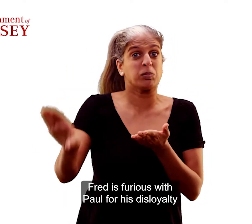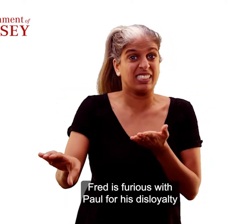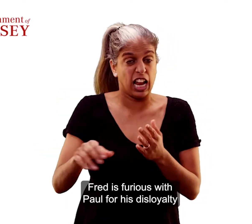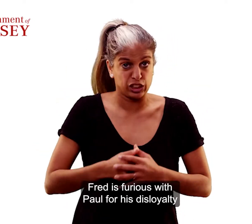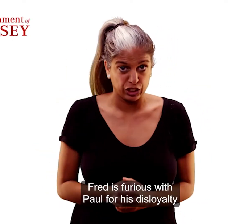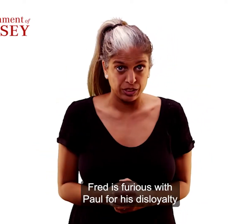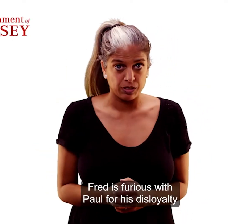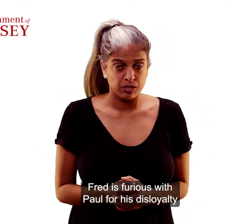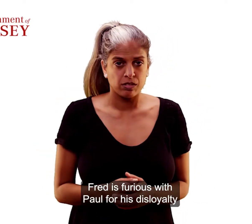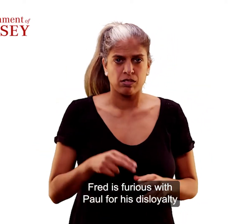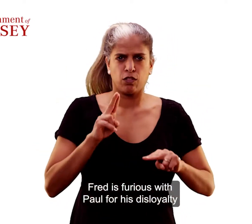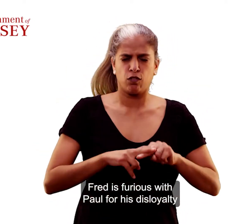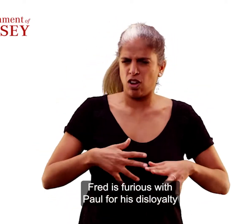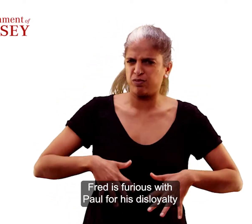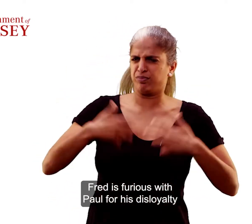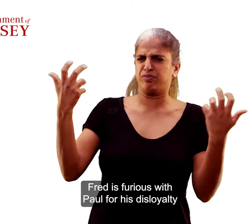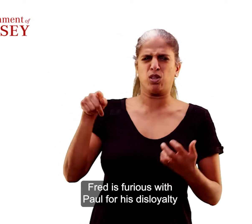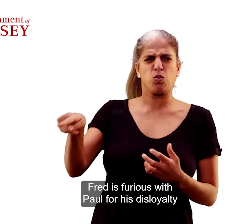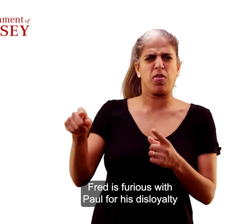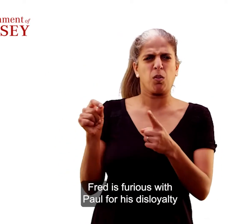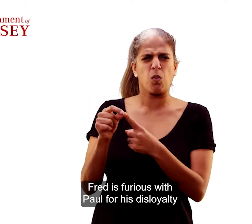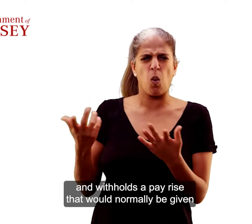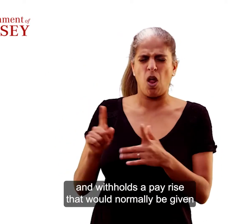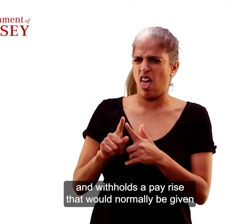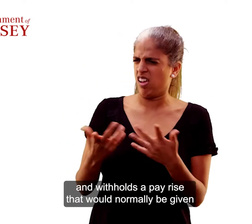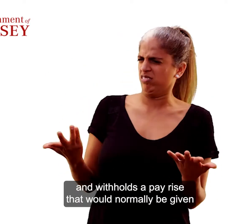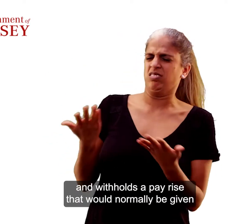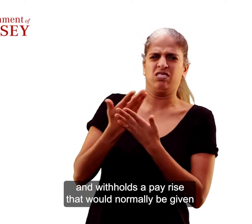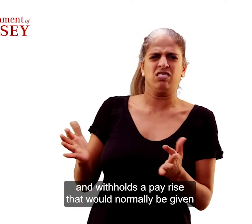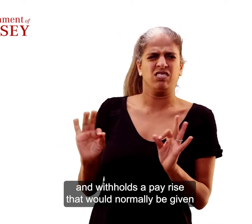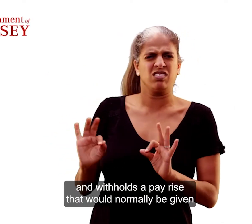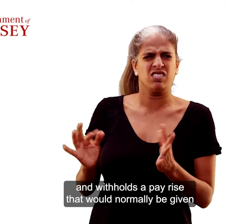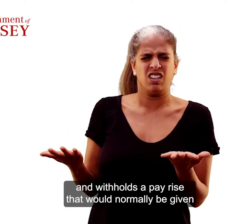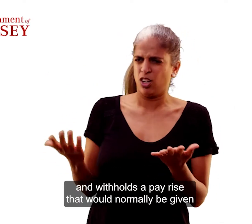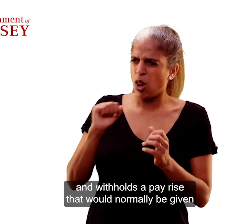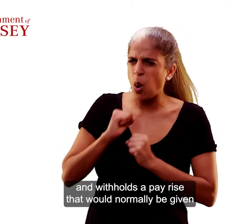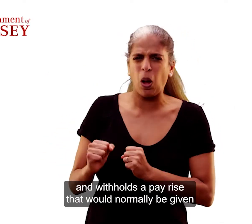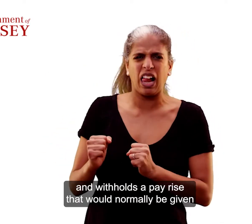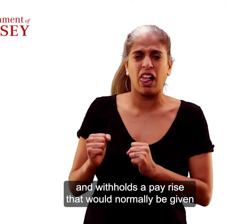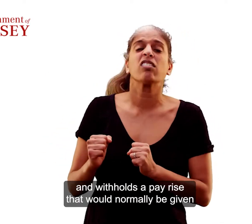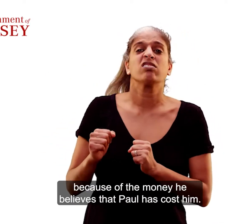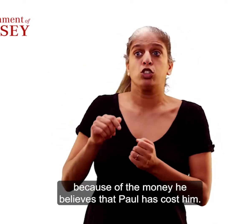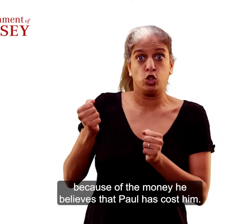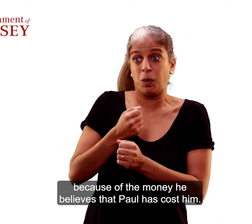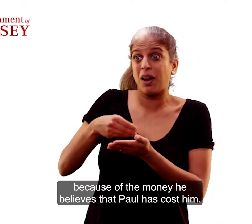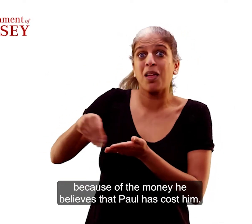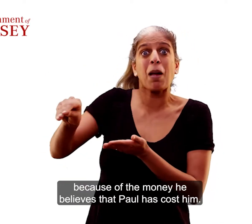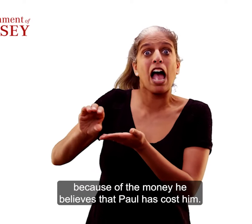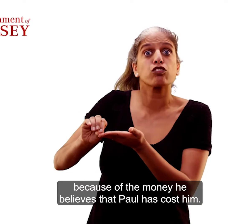Fred is furious with Paul for his disloyalty and withholds a pay rise that would normally be given because of the money he believes